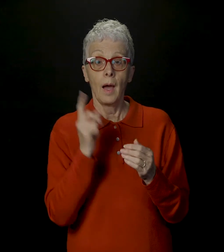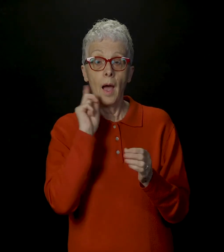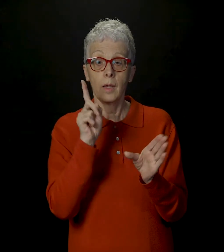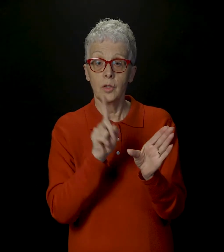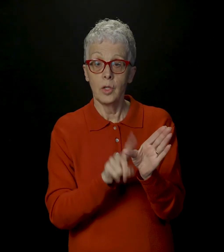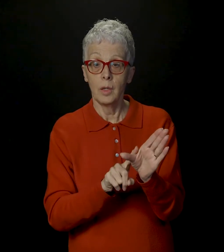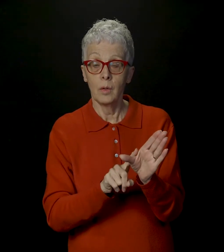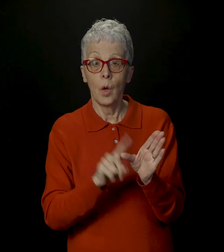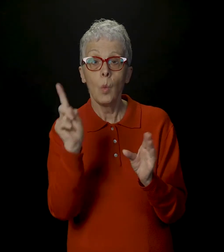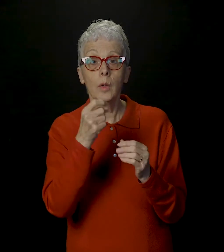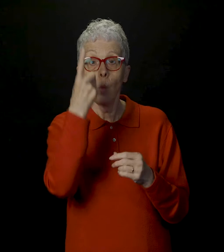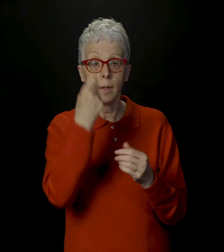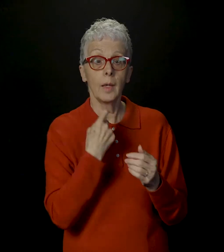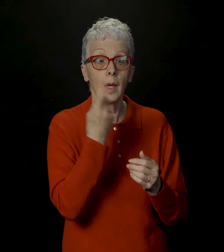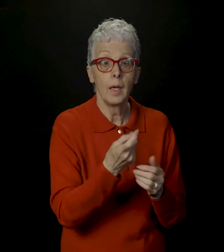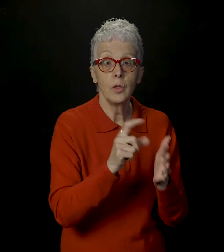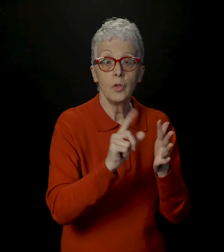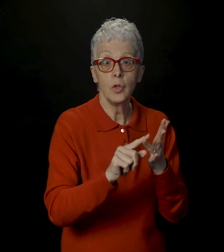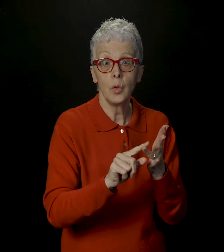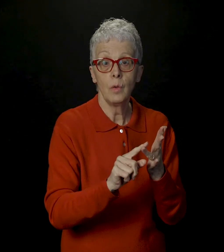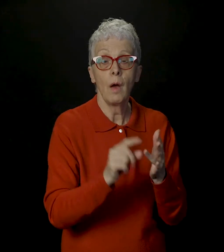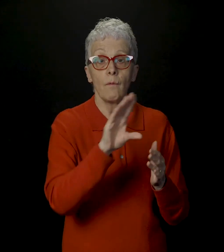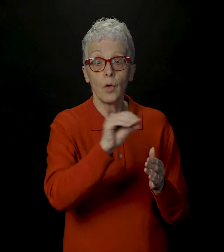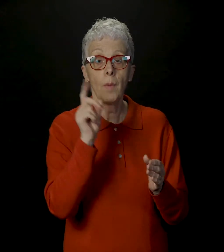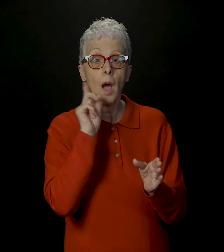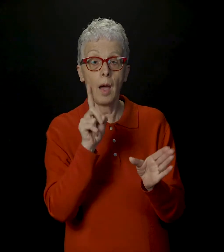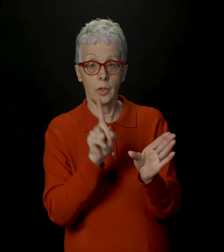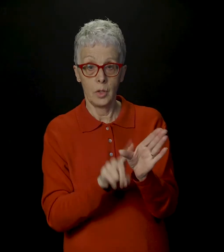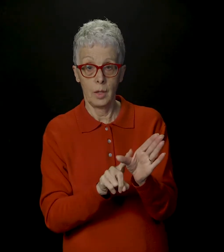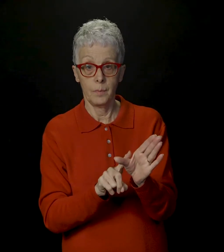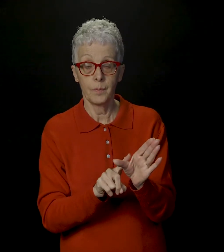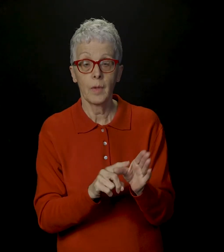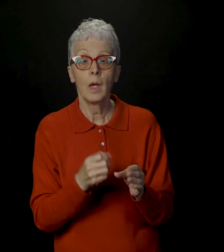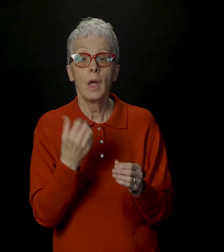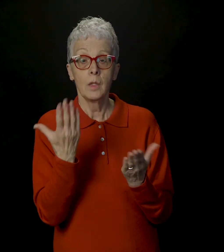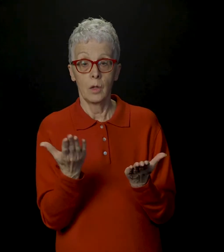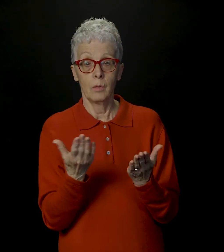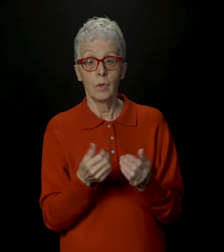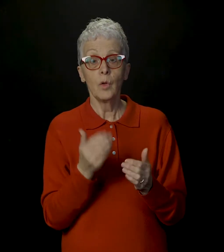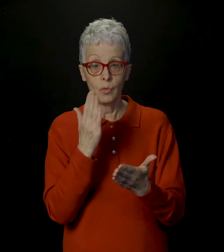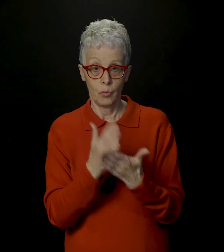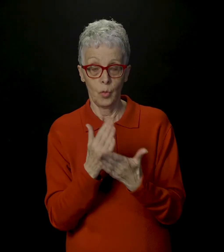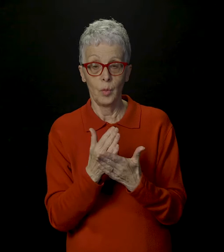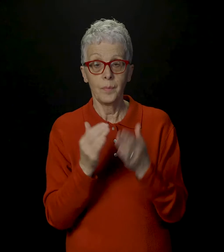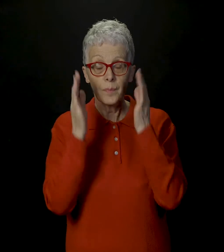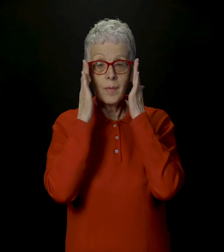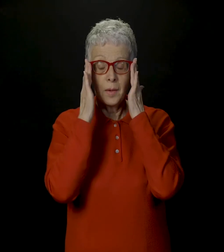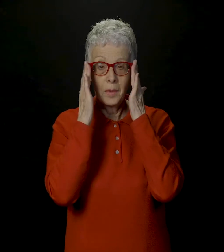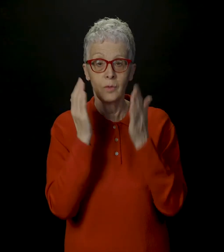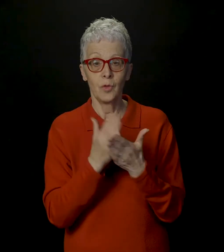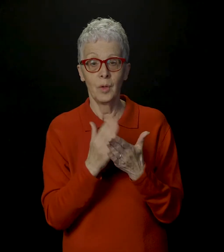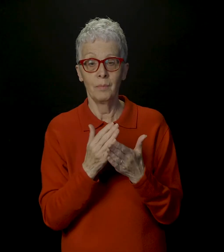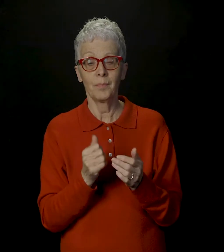activity What's One Care been doing since then? Well, to be honest Most of it's a blur But, you know I'll have to tell you something